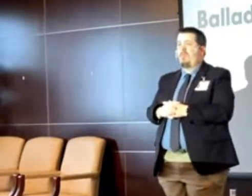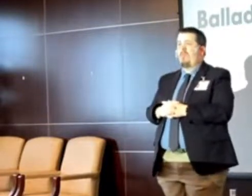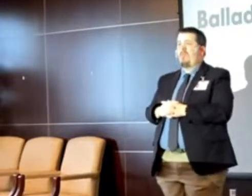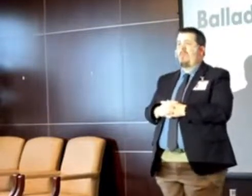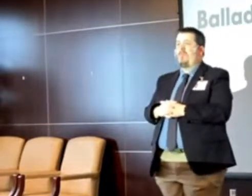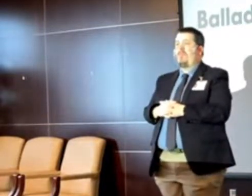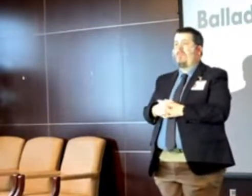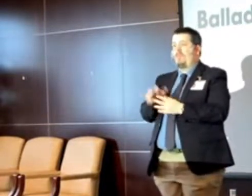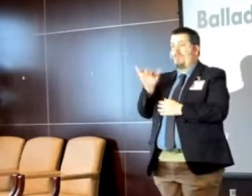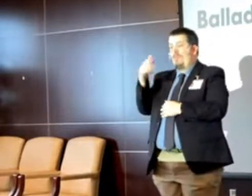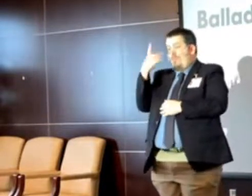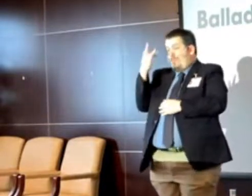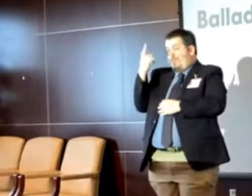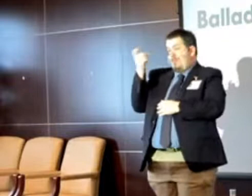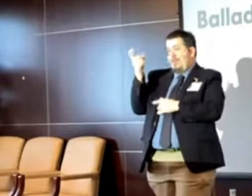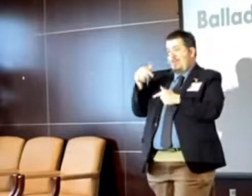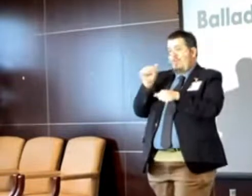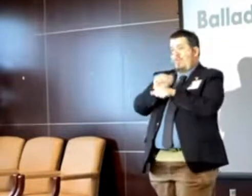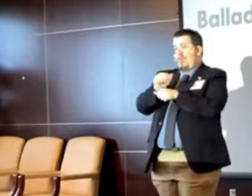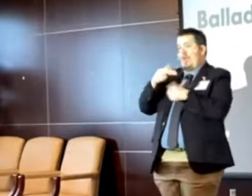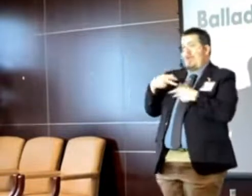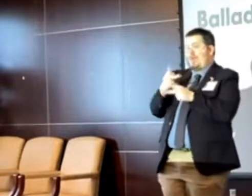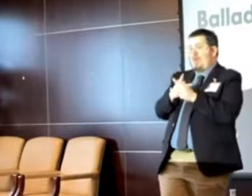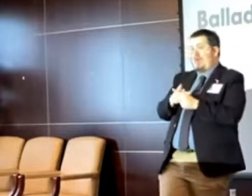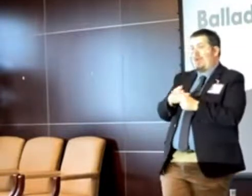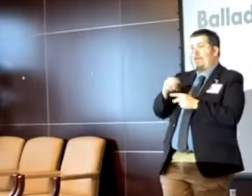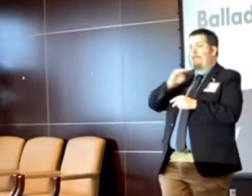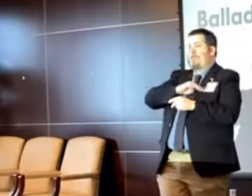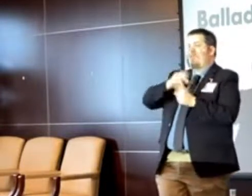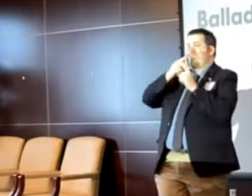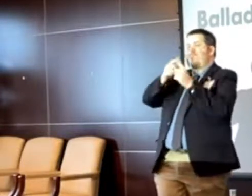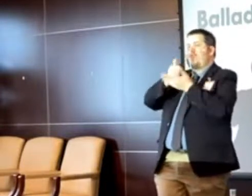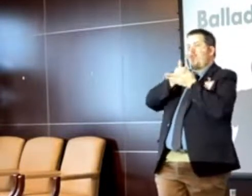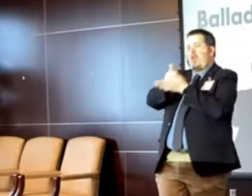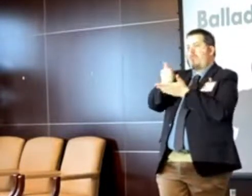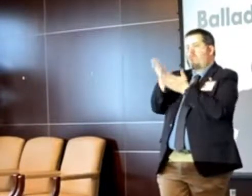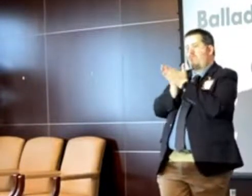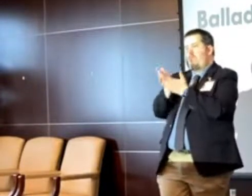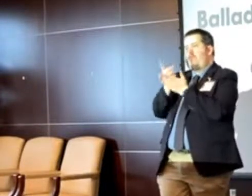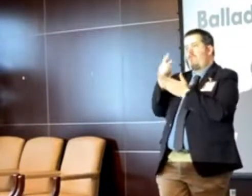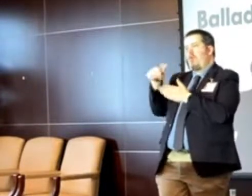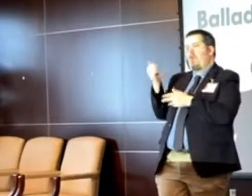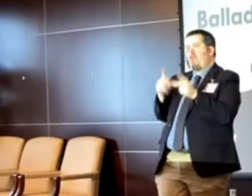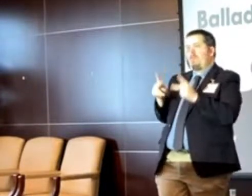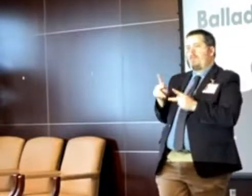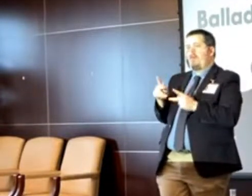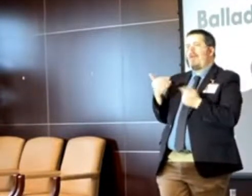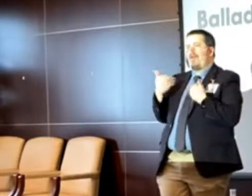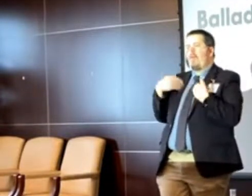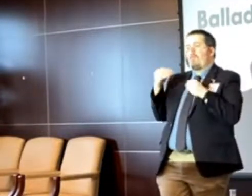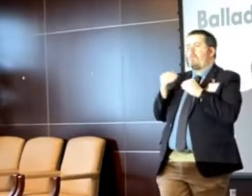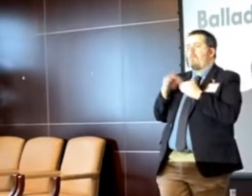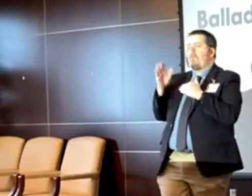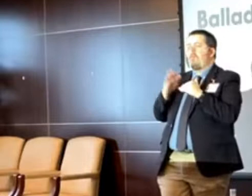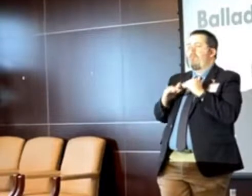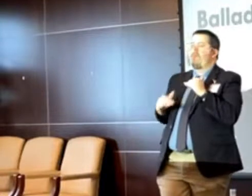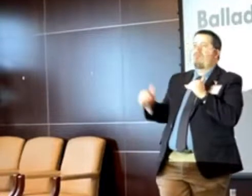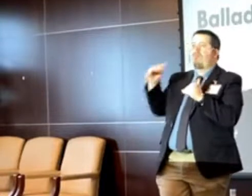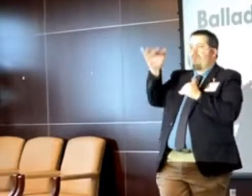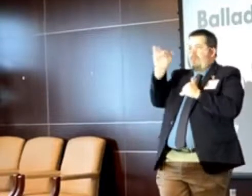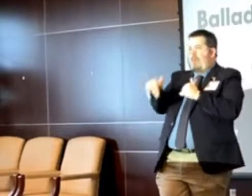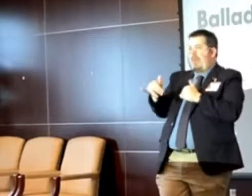They do this because they came to work in healthcare with a mission to serve and care for others. And they have more than fulfilled this